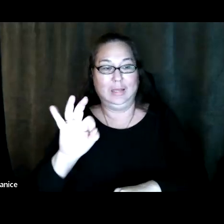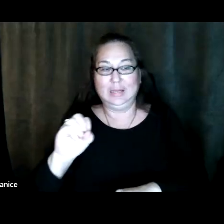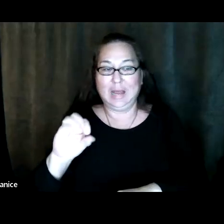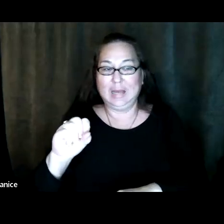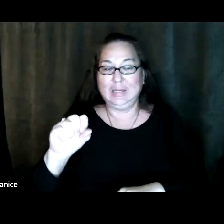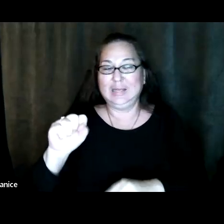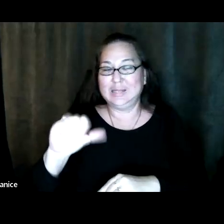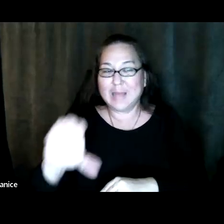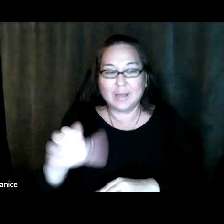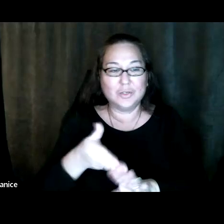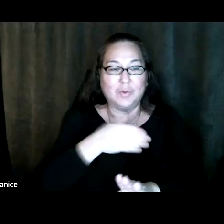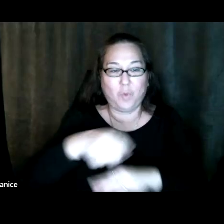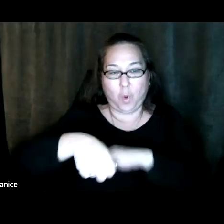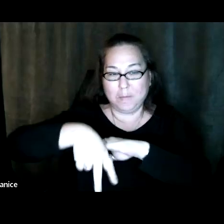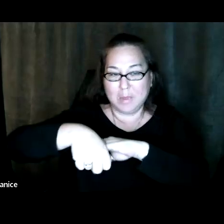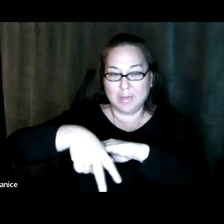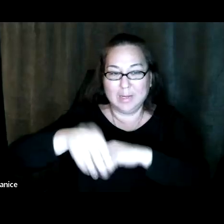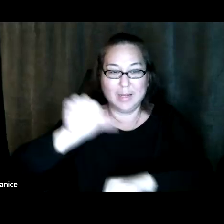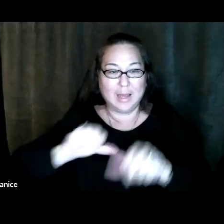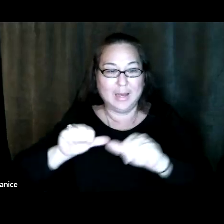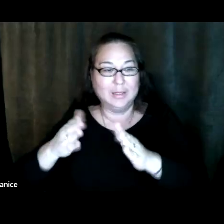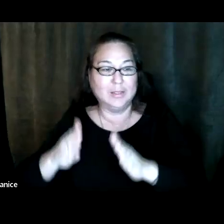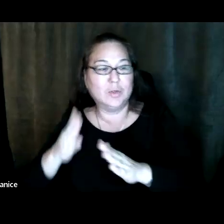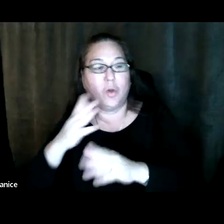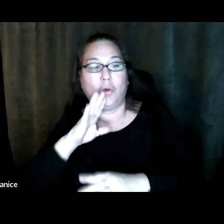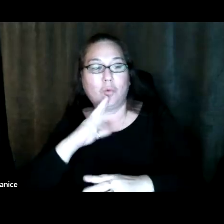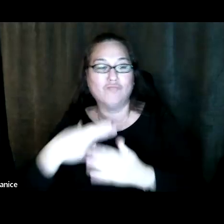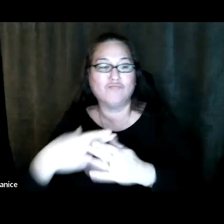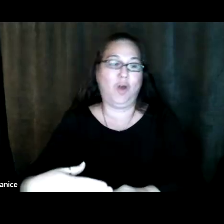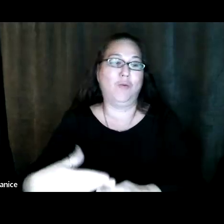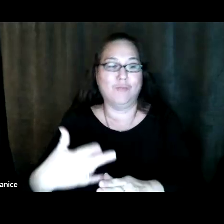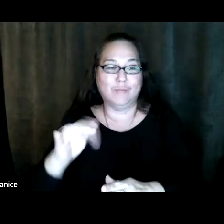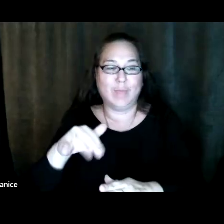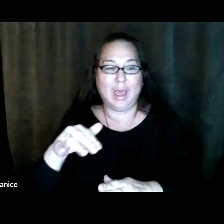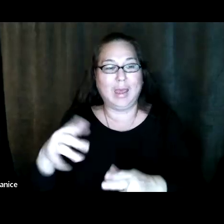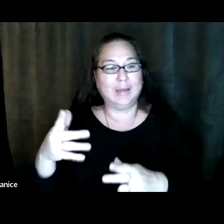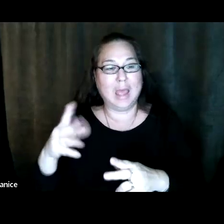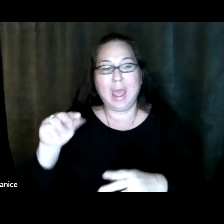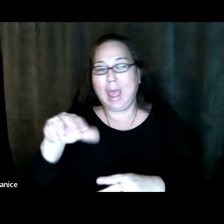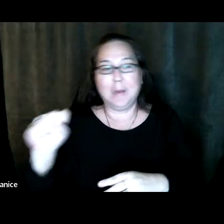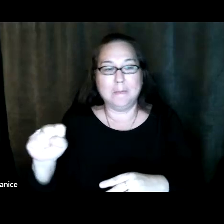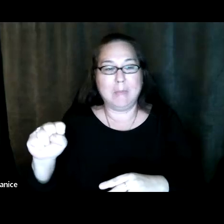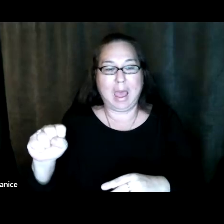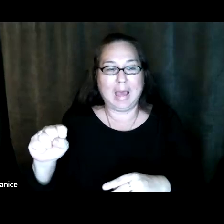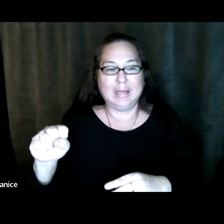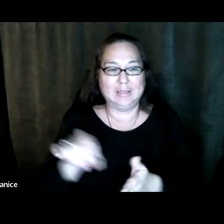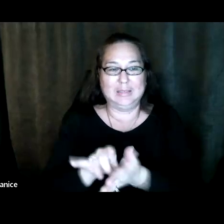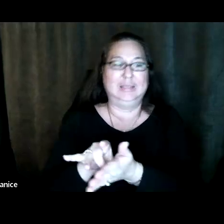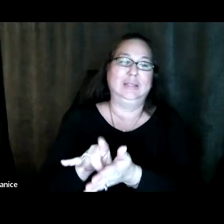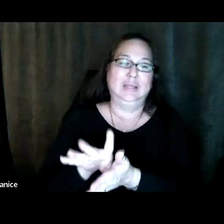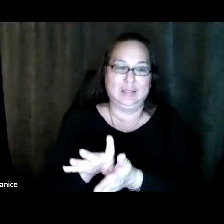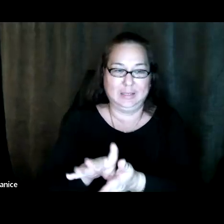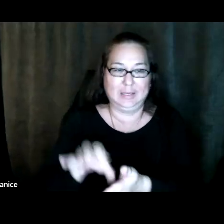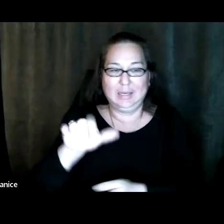system is designed to prepare our children to live in the past. If we want to change course and prepare our children for